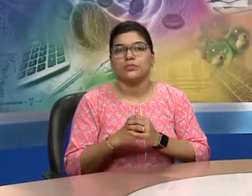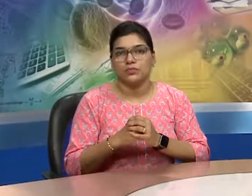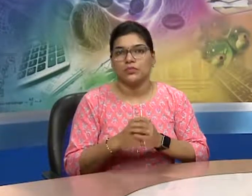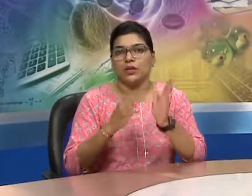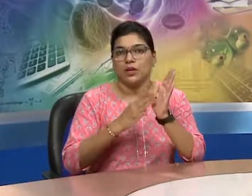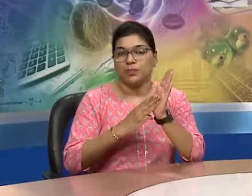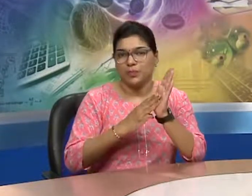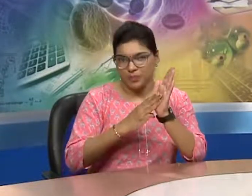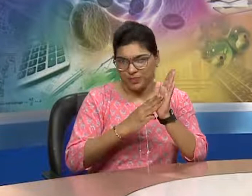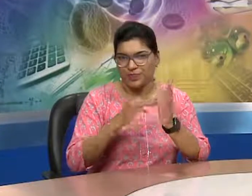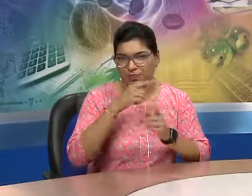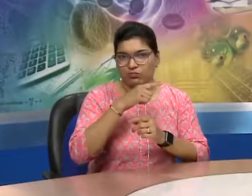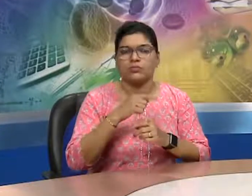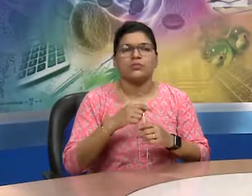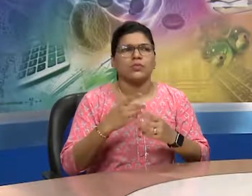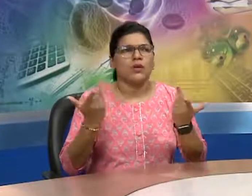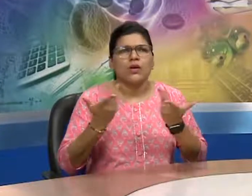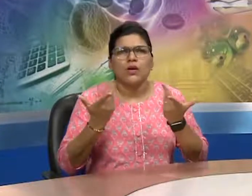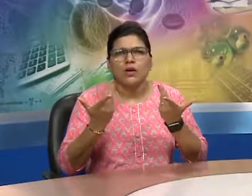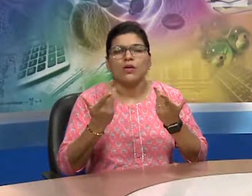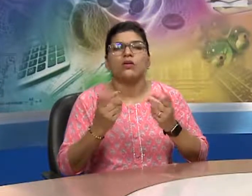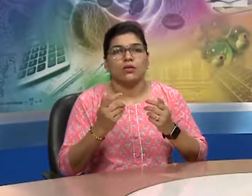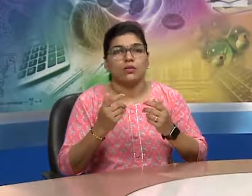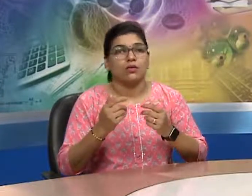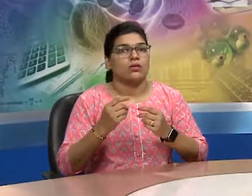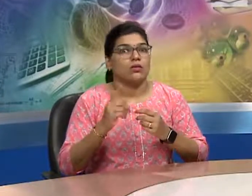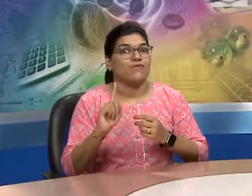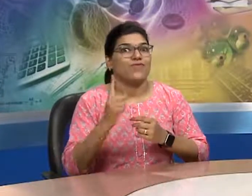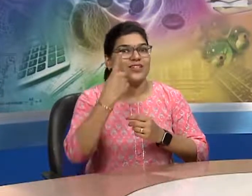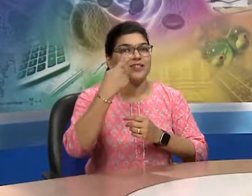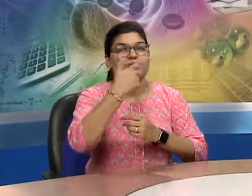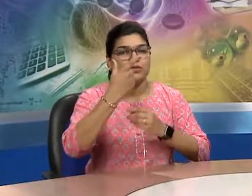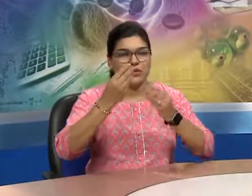This word is mineral.